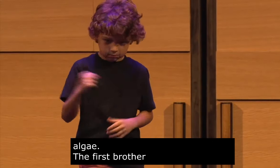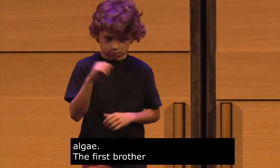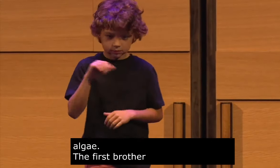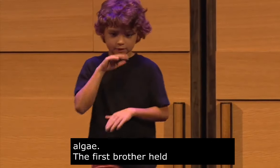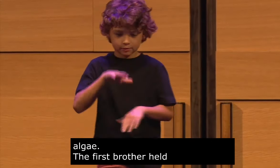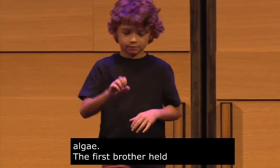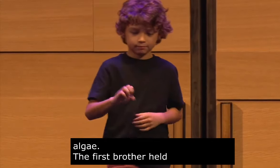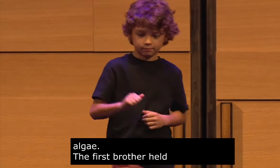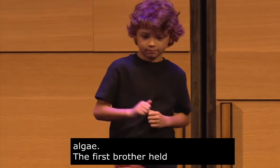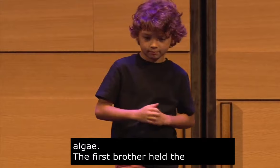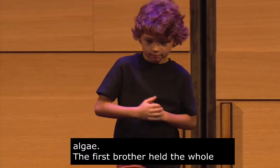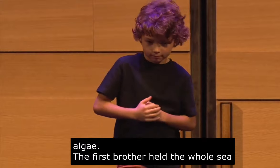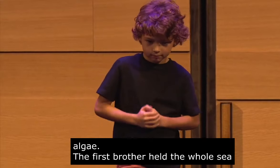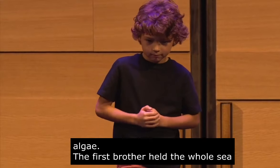The first brother held the whole sea.